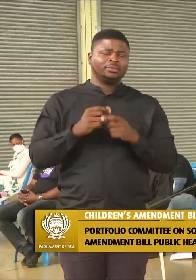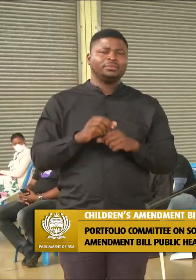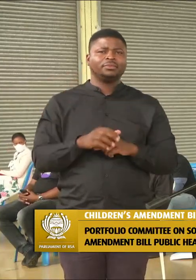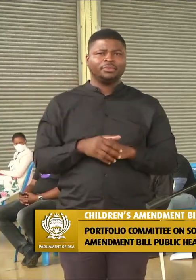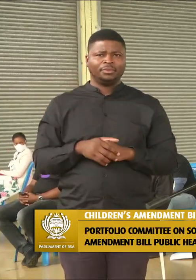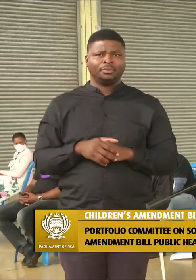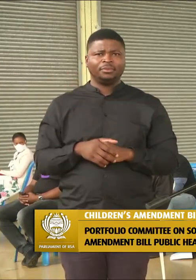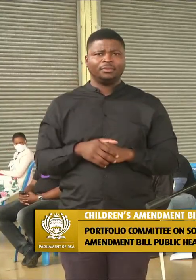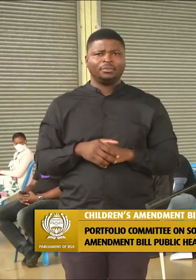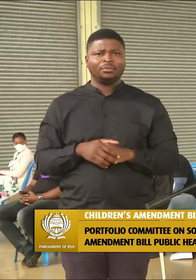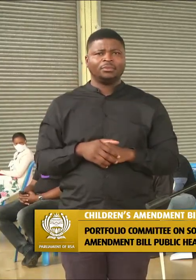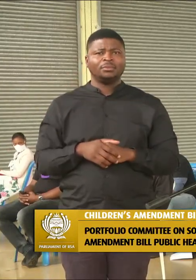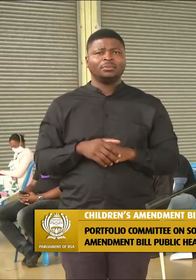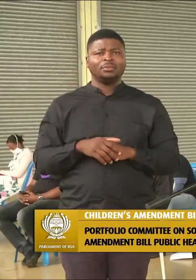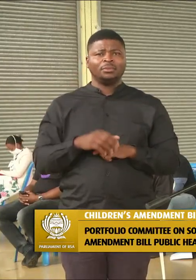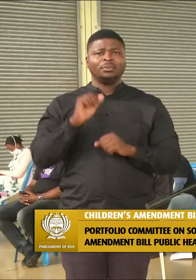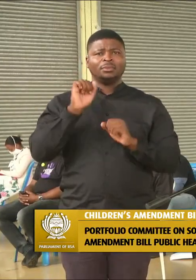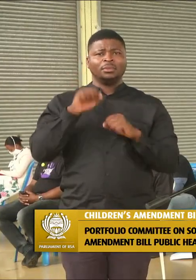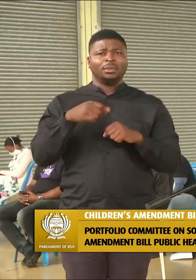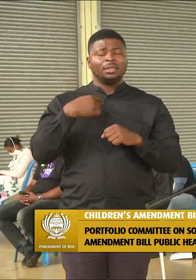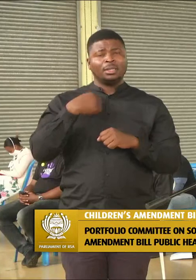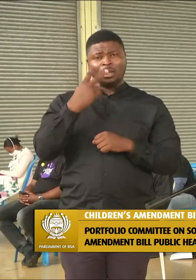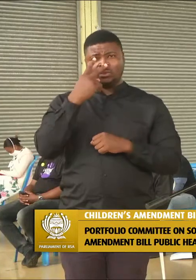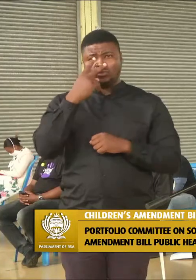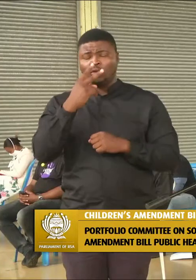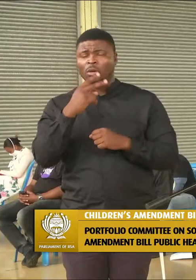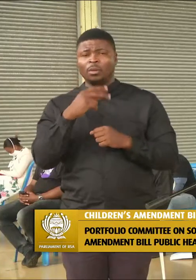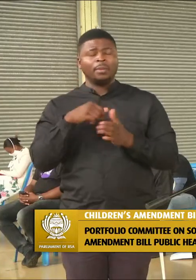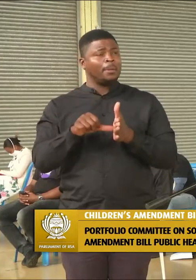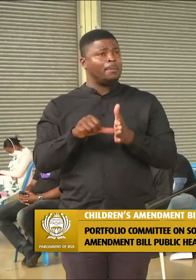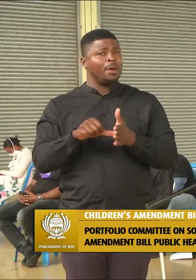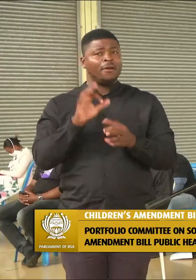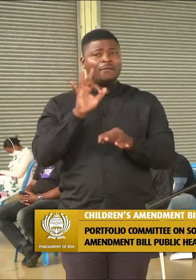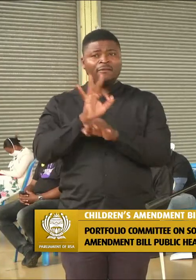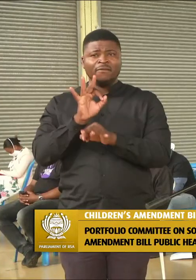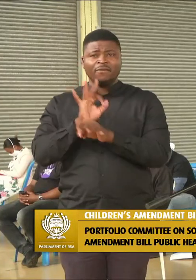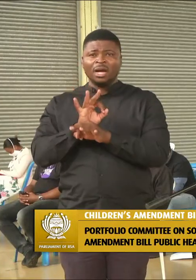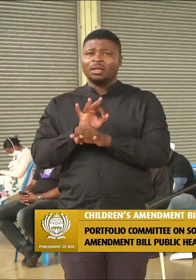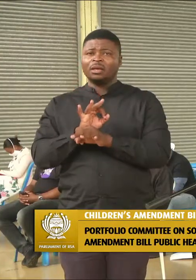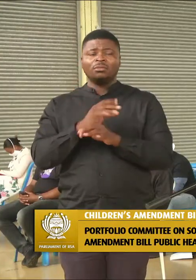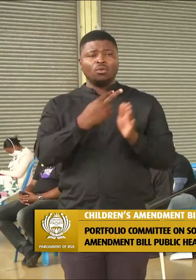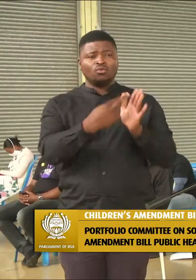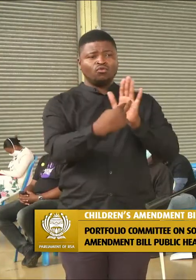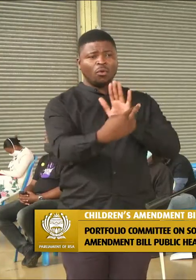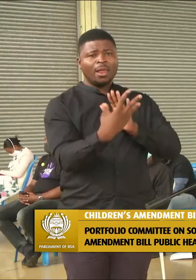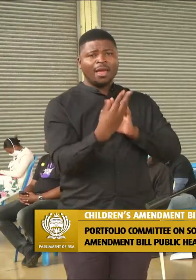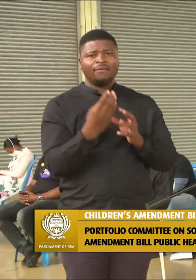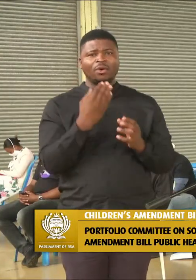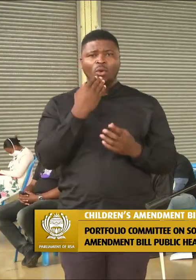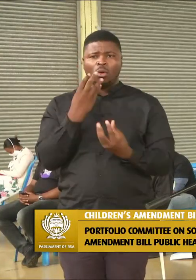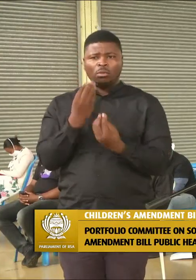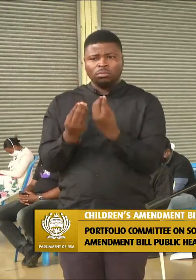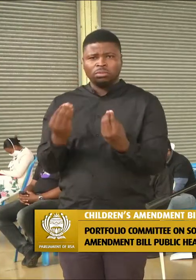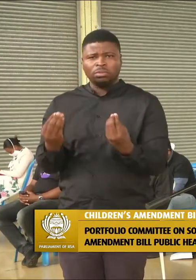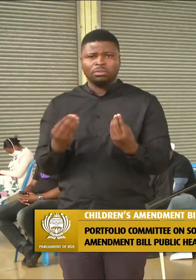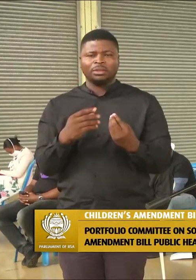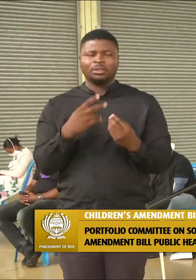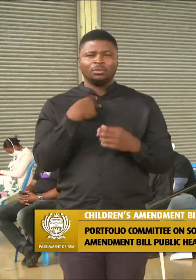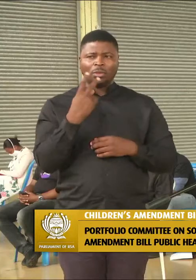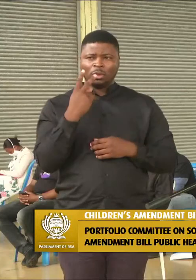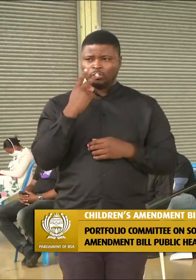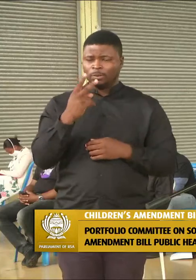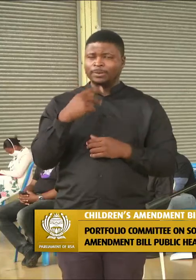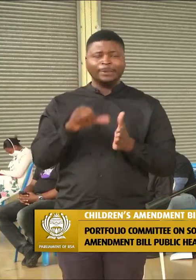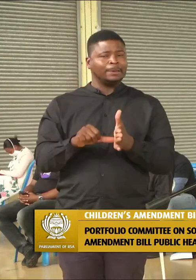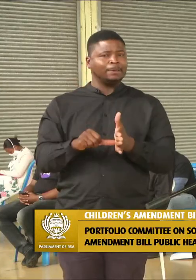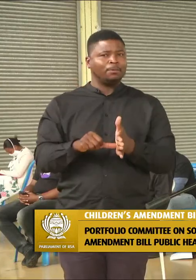Ngibonile indima edlalwa obaba einganeni zabo. I've seen the role that the fathers have in their children.